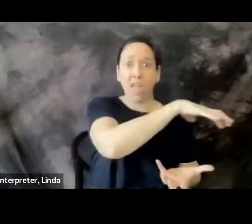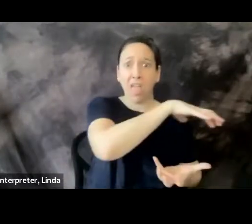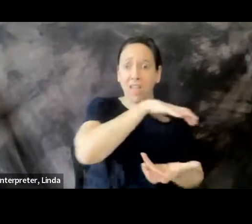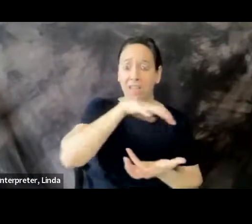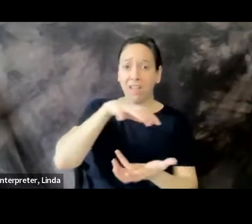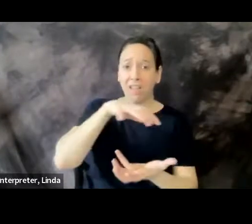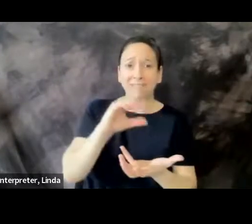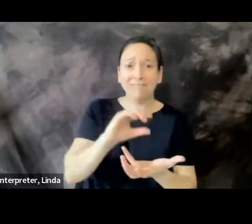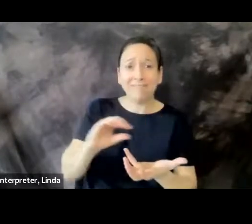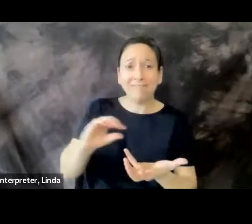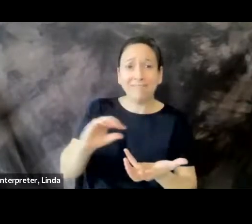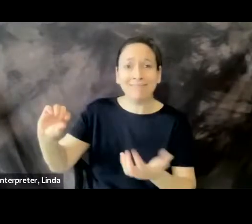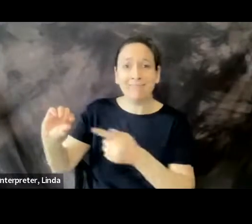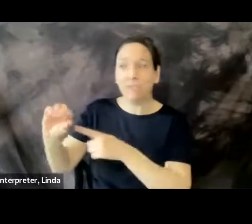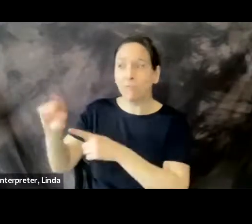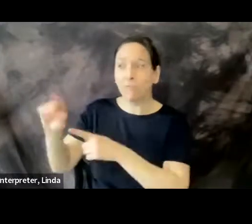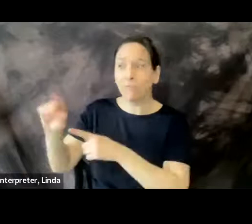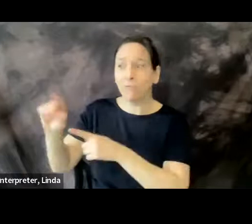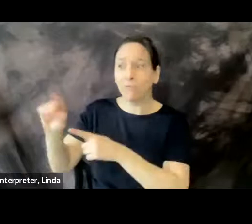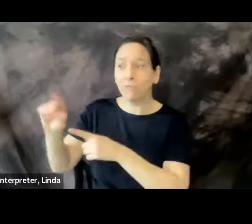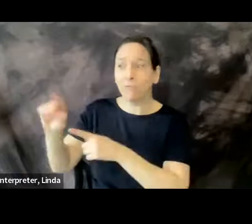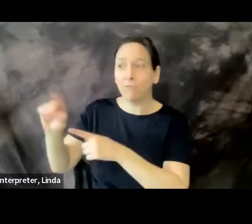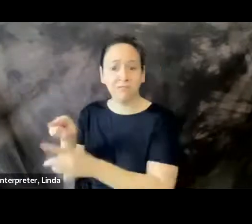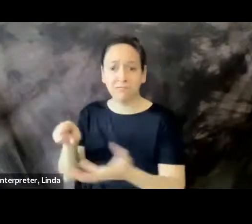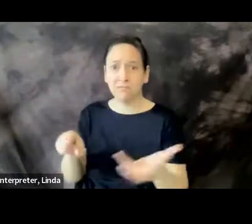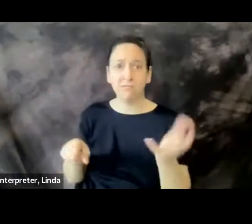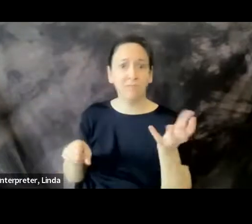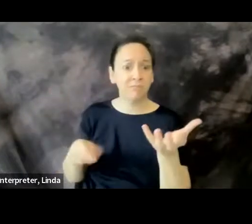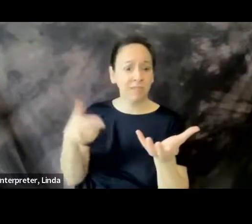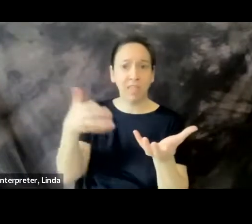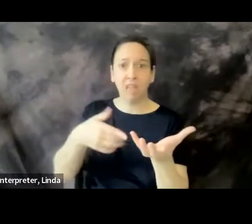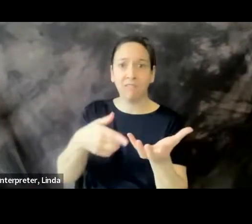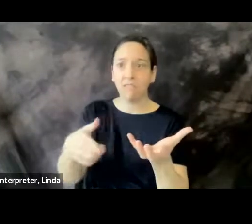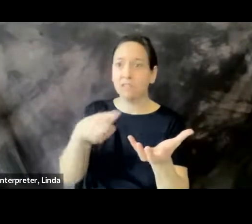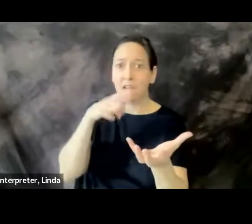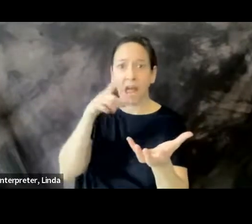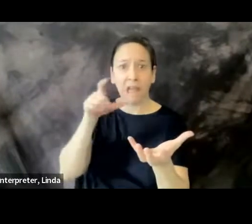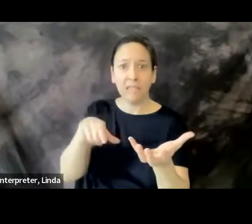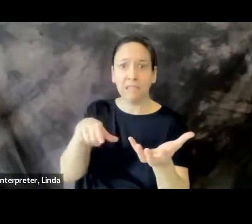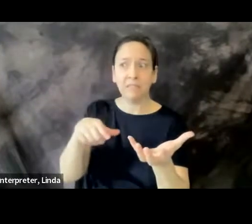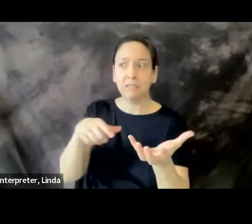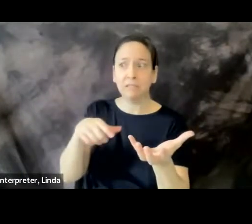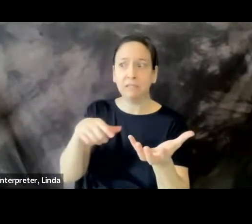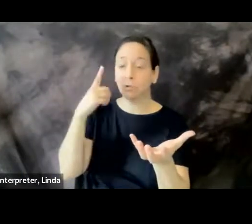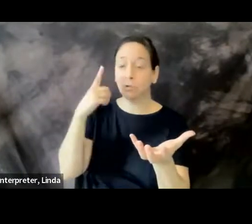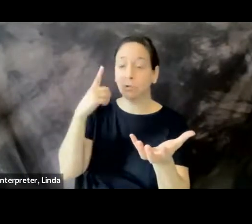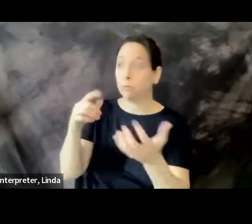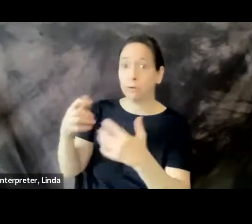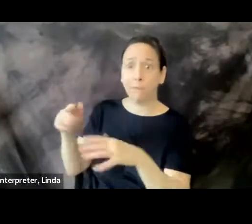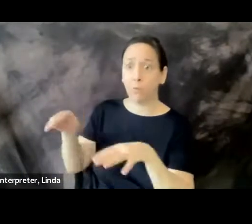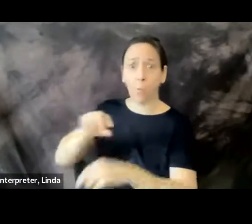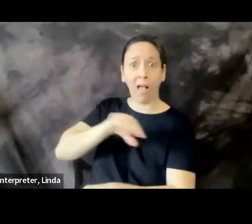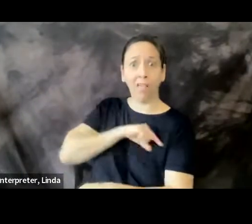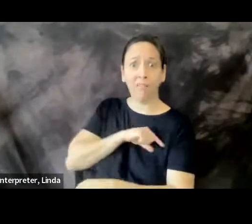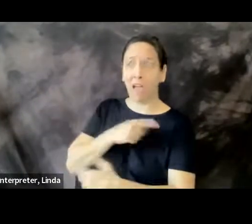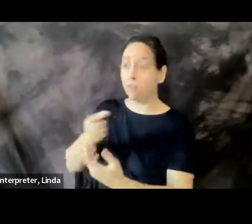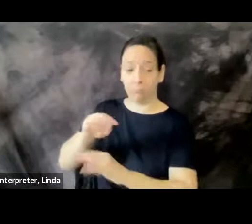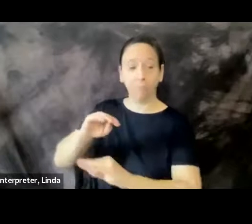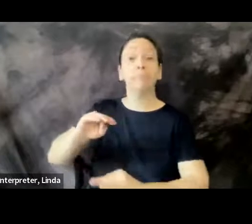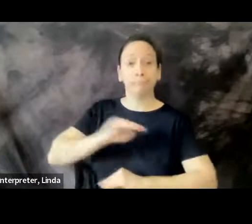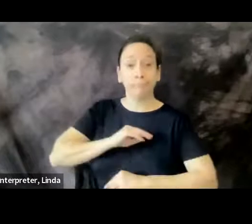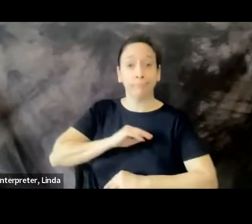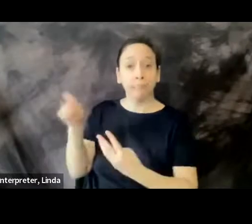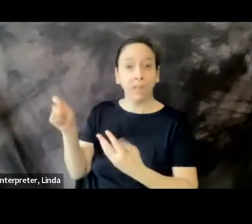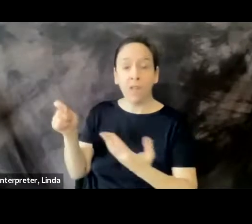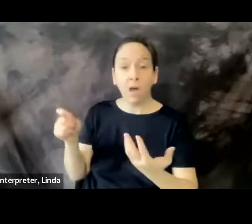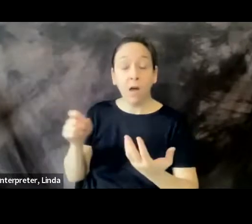that's collected that does not go into whether or not the person meets the level of care to qualify for the program, or whether